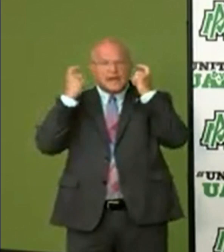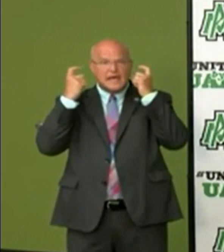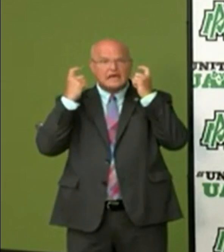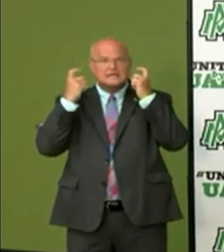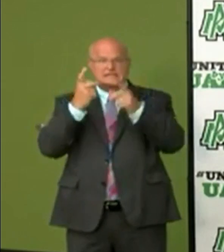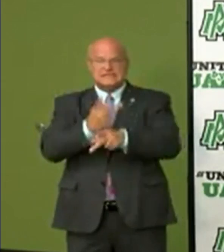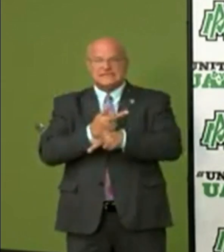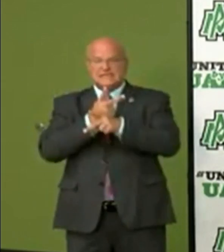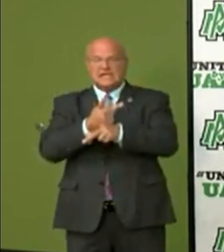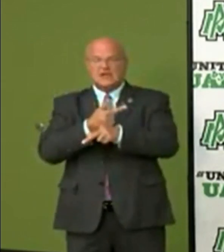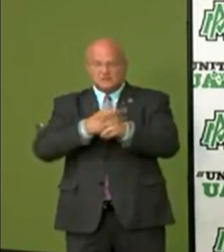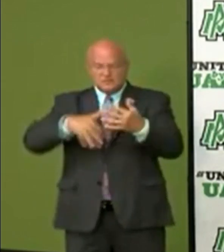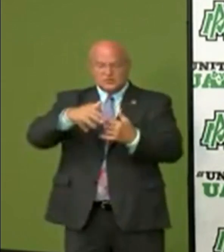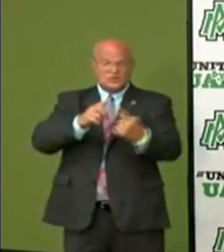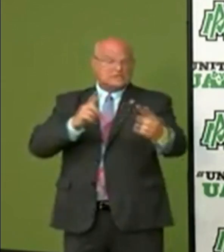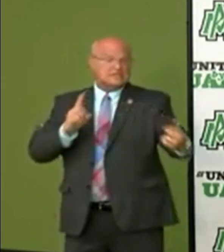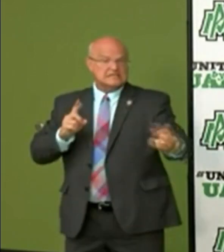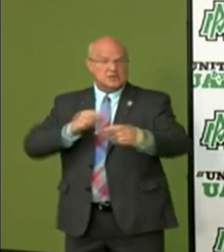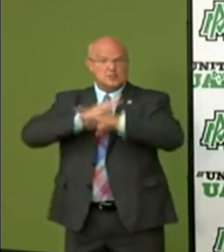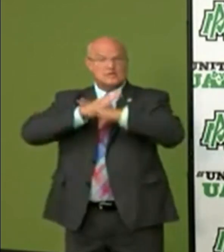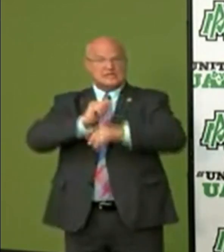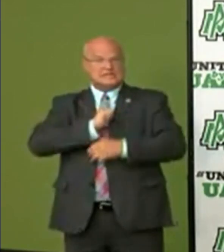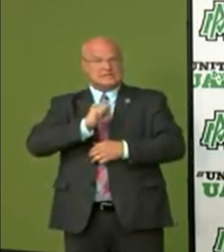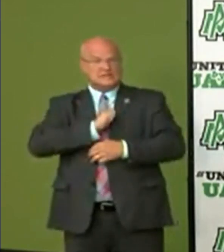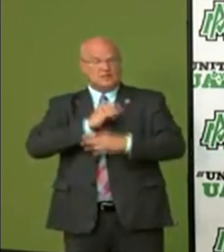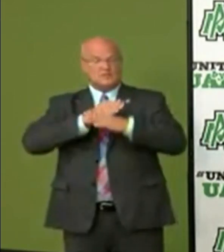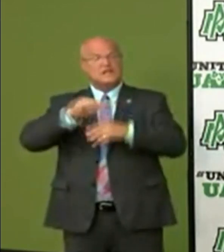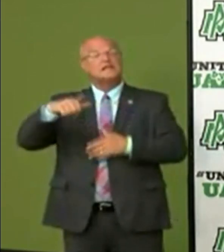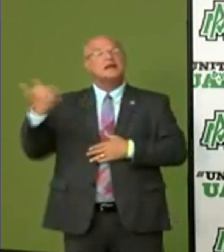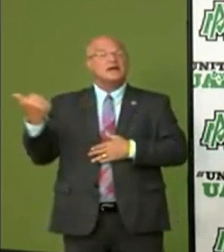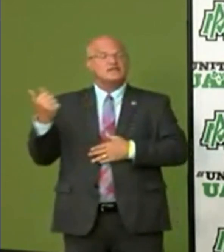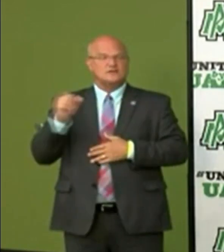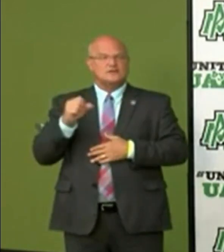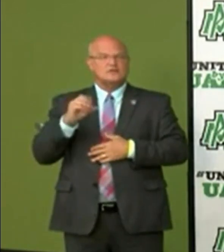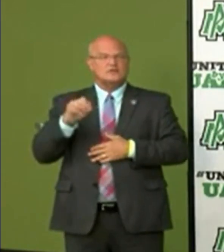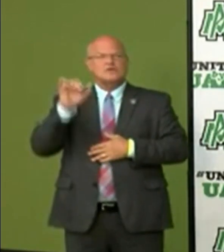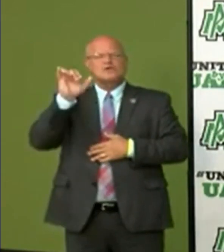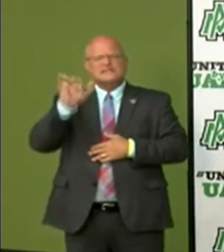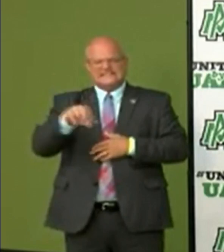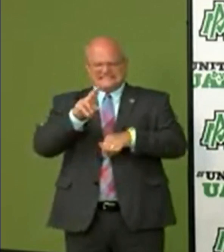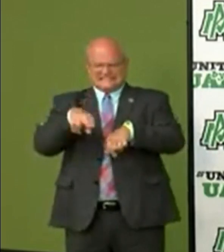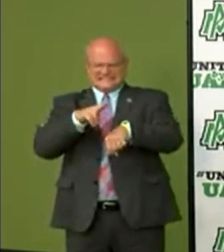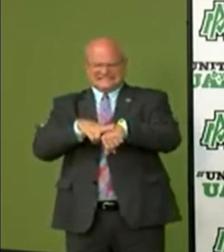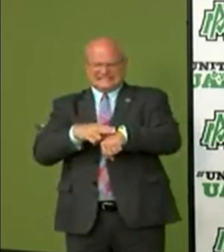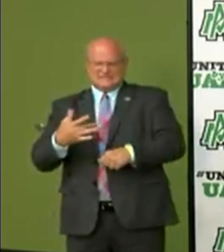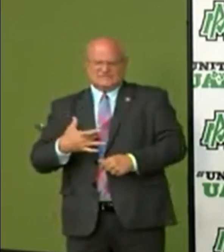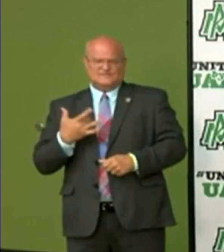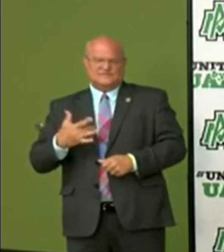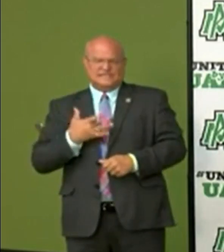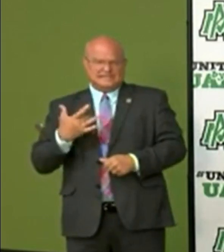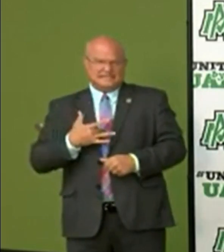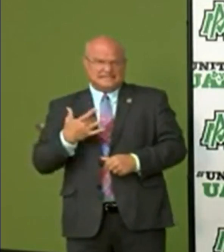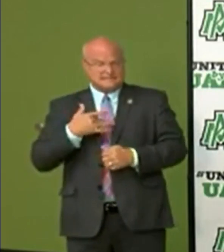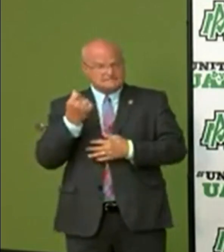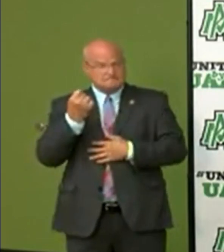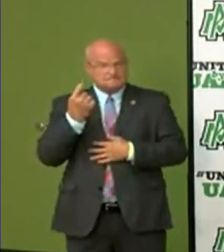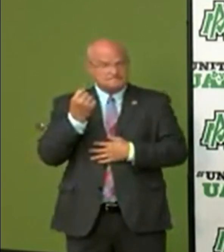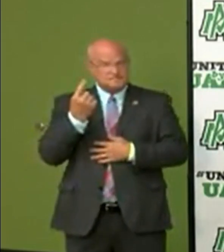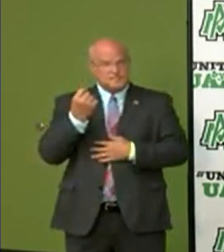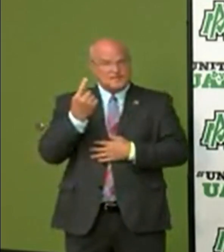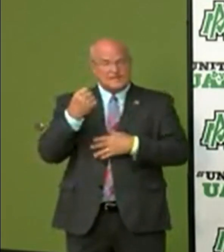We're going to be careful to socially distance to protect ourselves and protect others. And so that's a natural feeling. And I